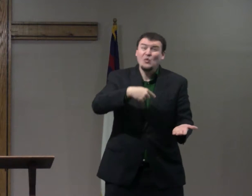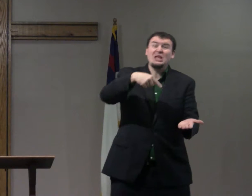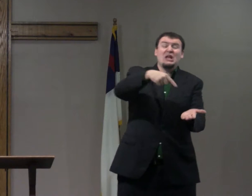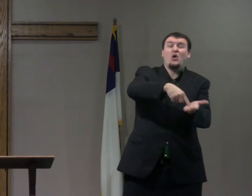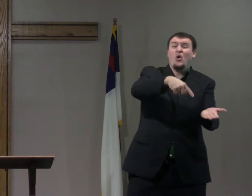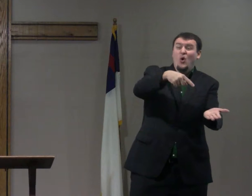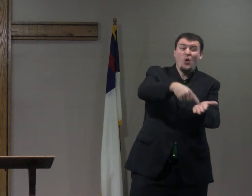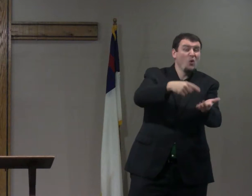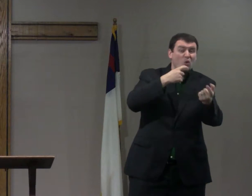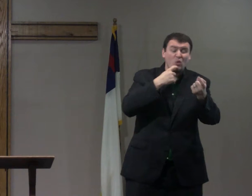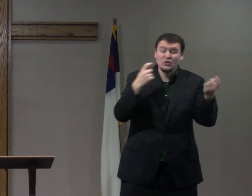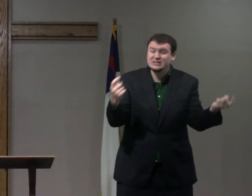and I.